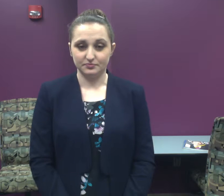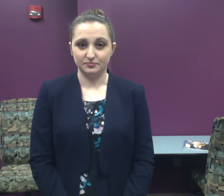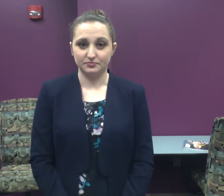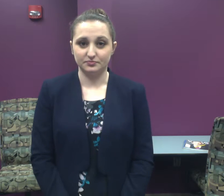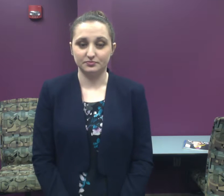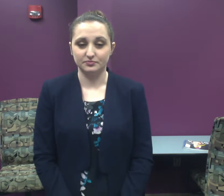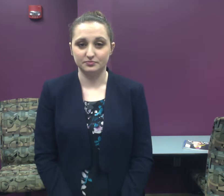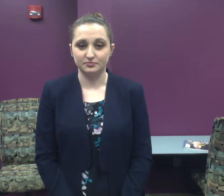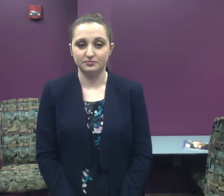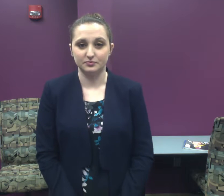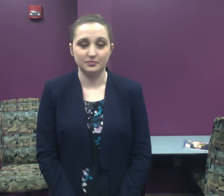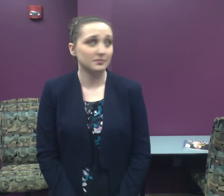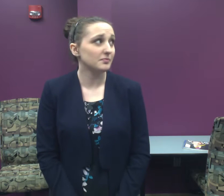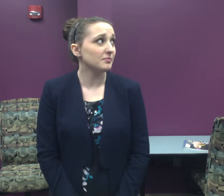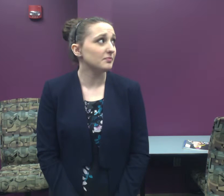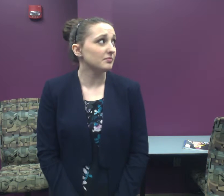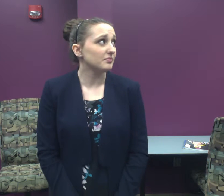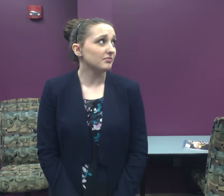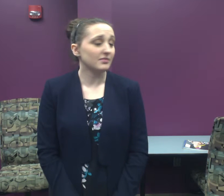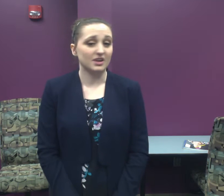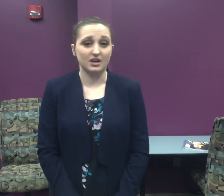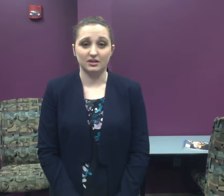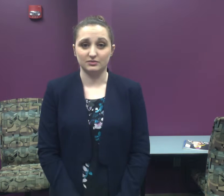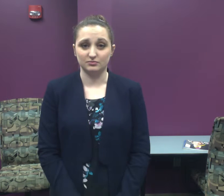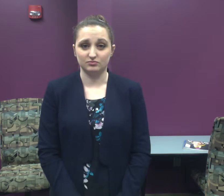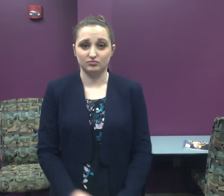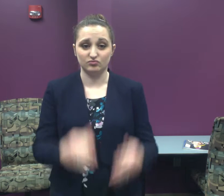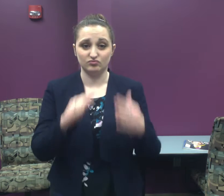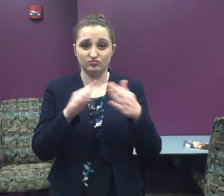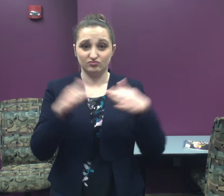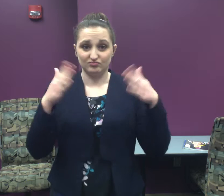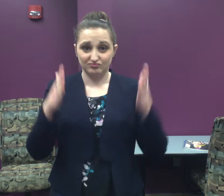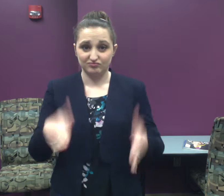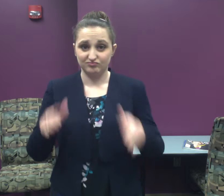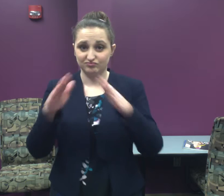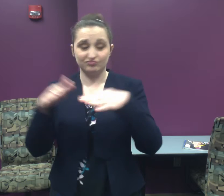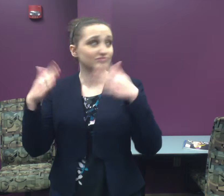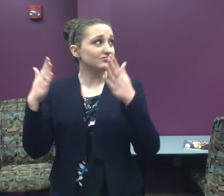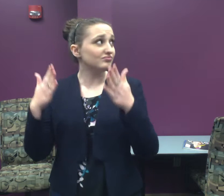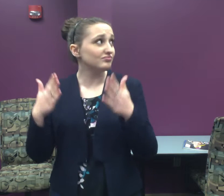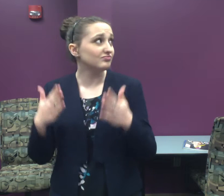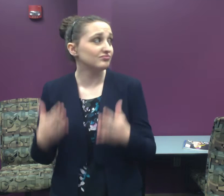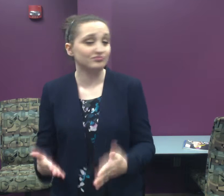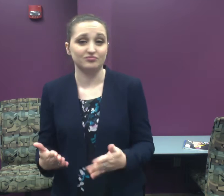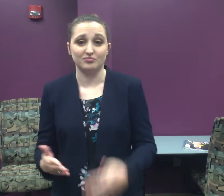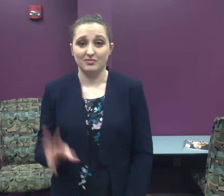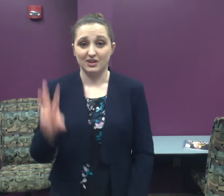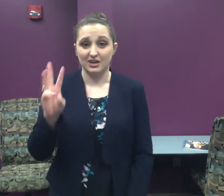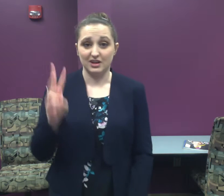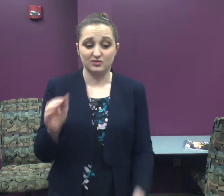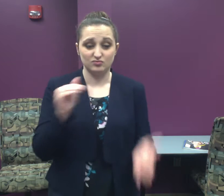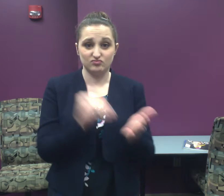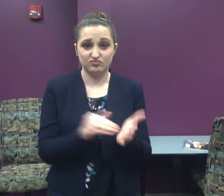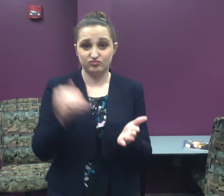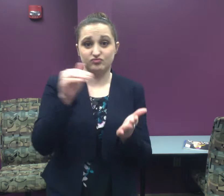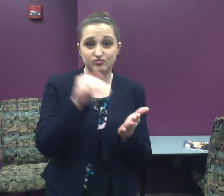to. 6 million buildings, 84,000 schools, 43,000 libraries,